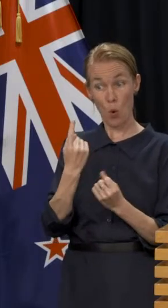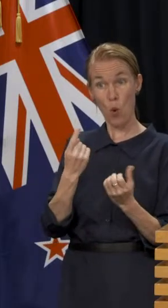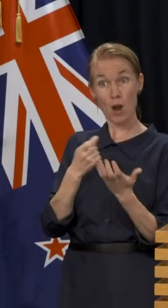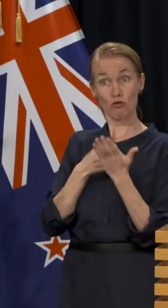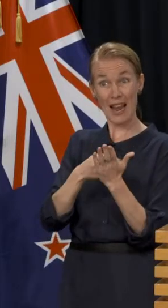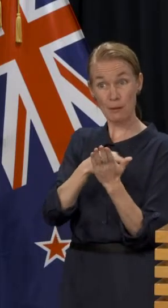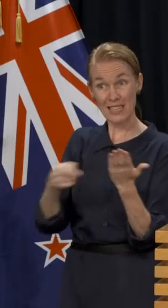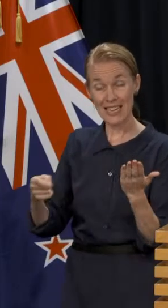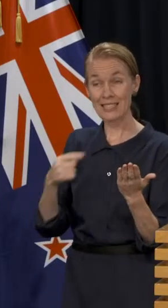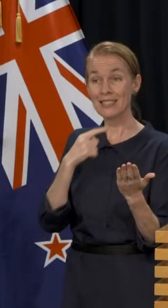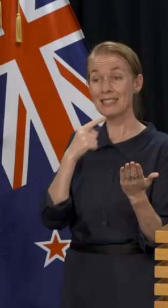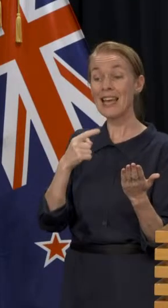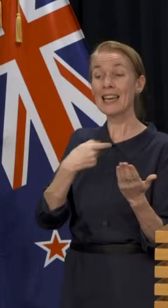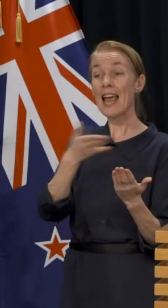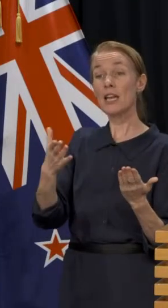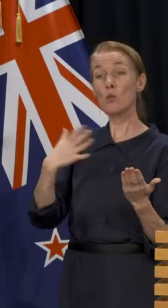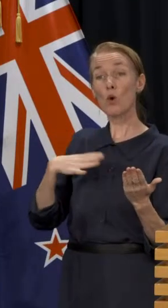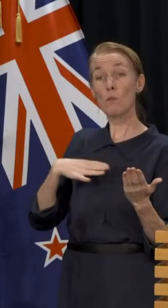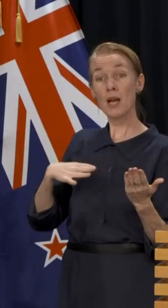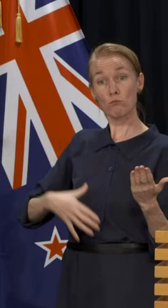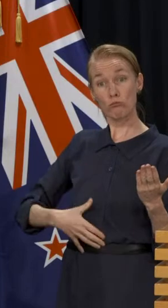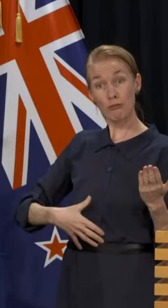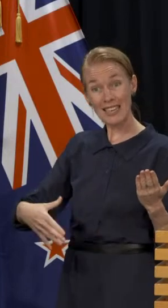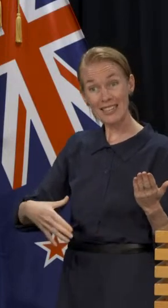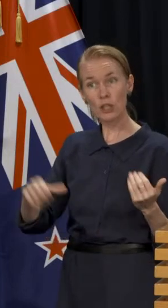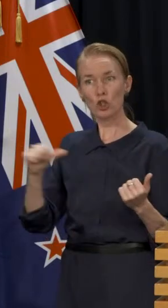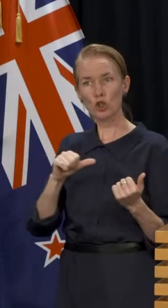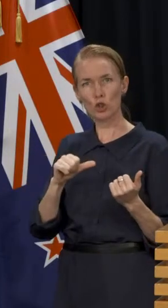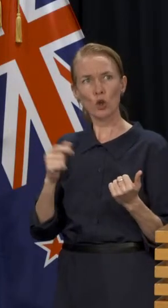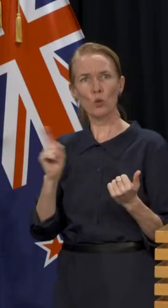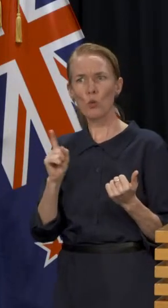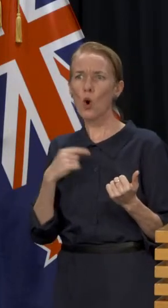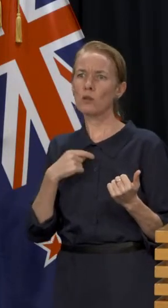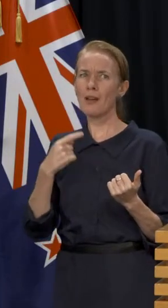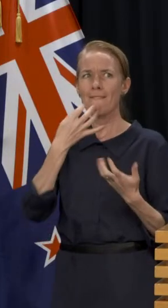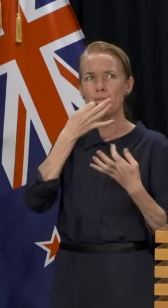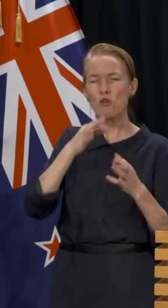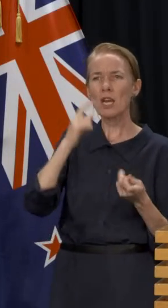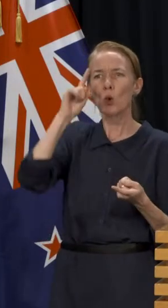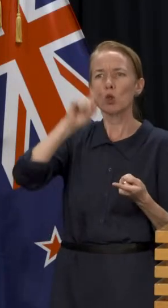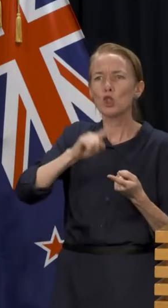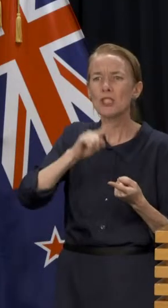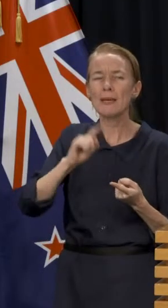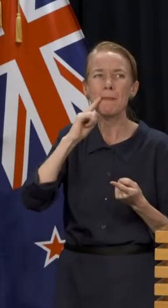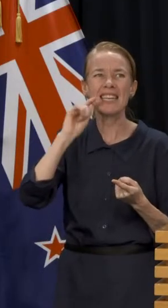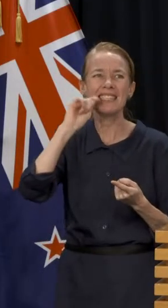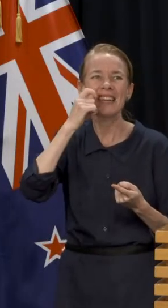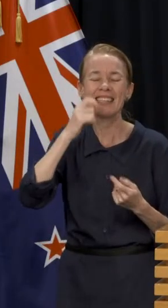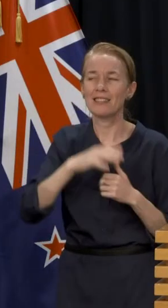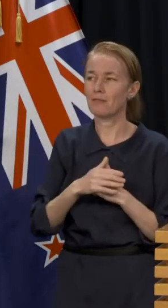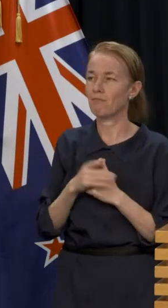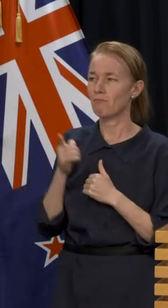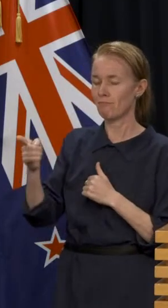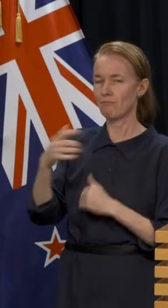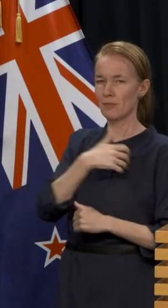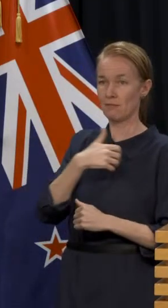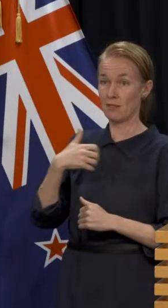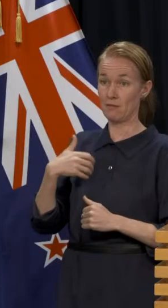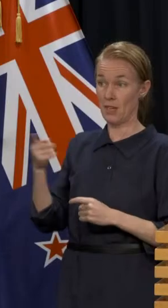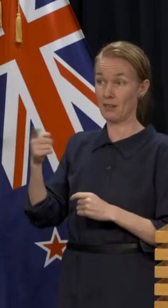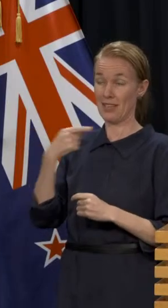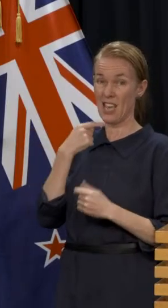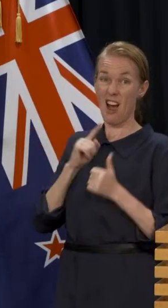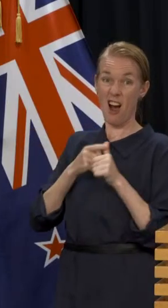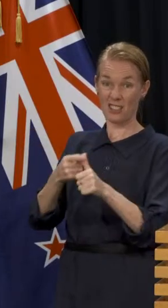Look, that's not something the government has made a decision on, and is not something the government is making any announcements on. The number of poster scans for RNZ